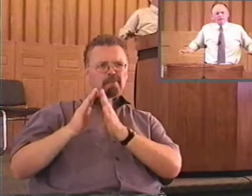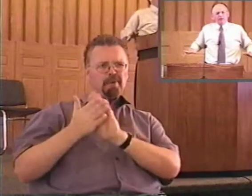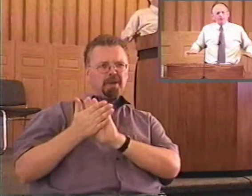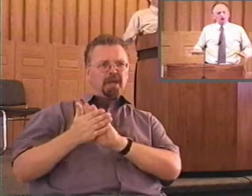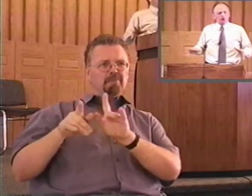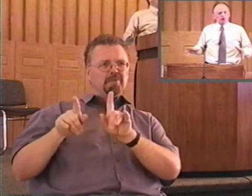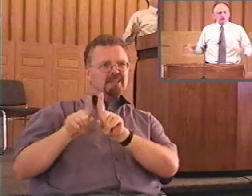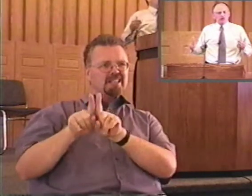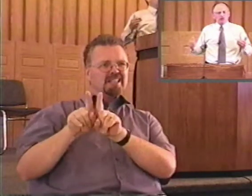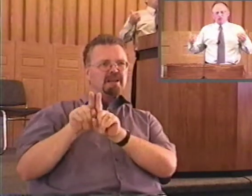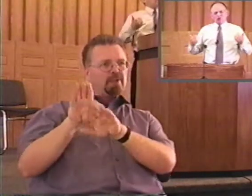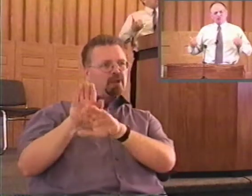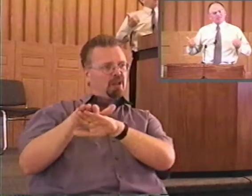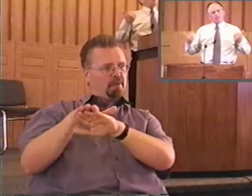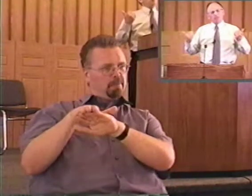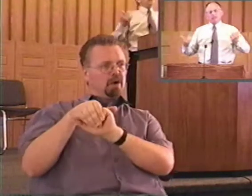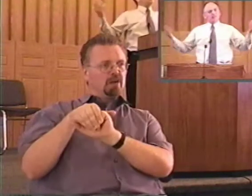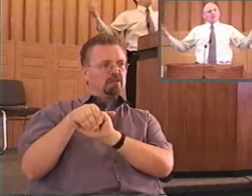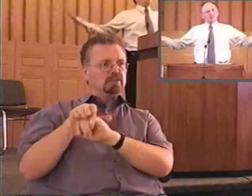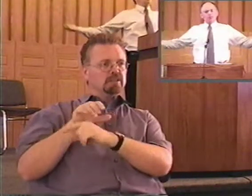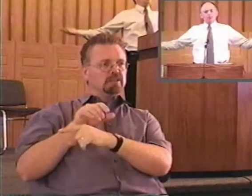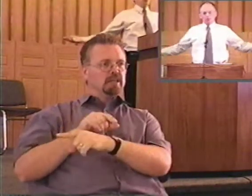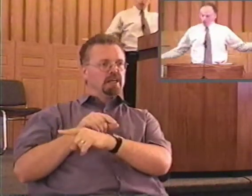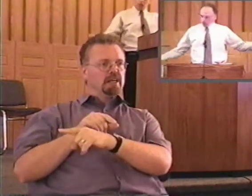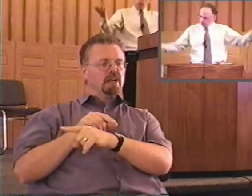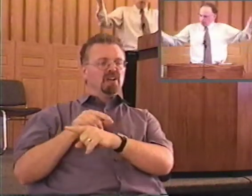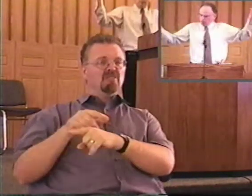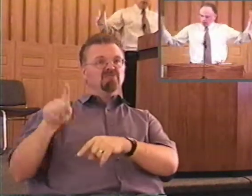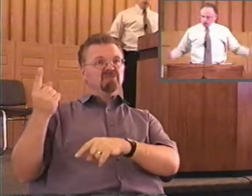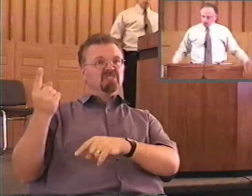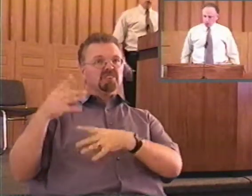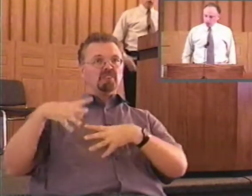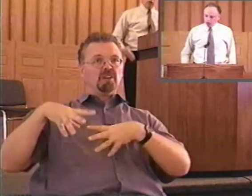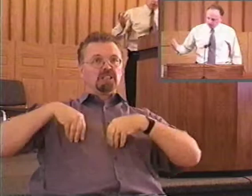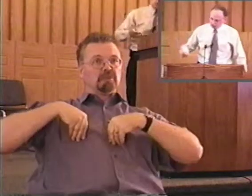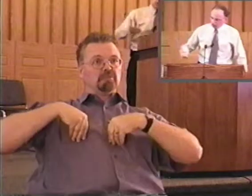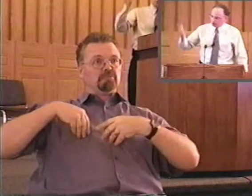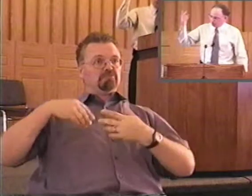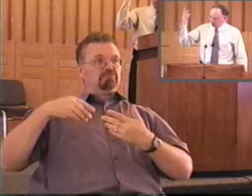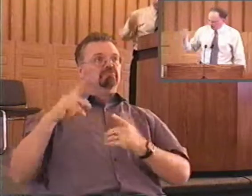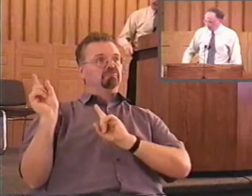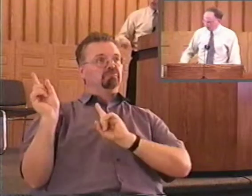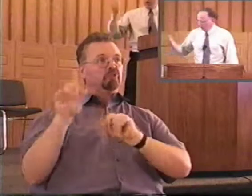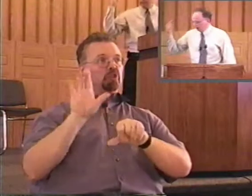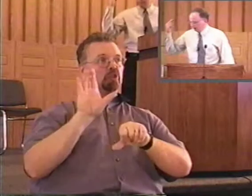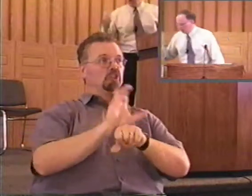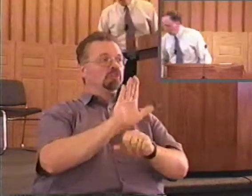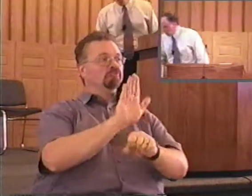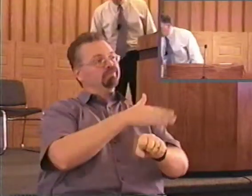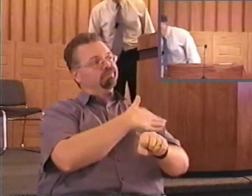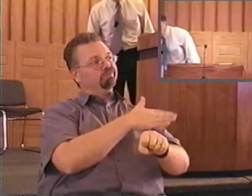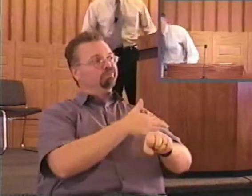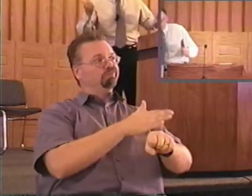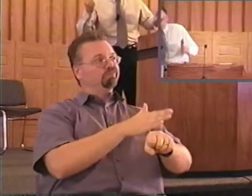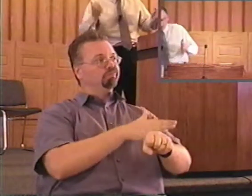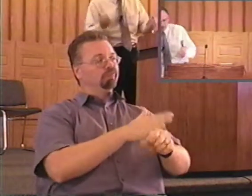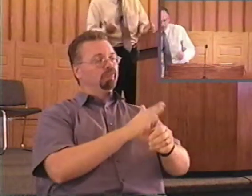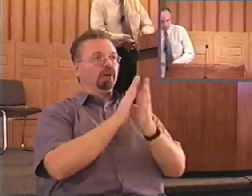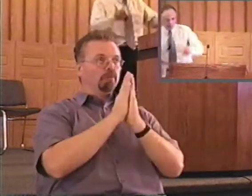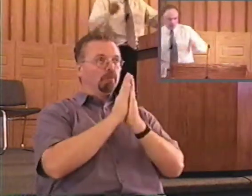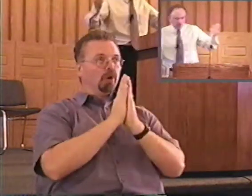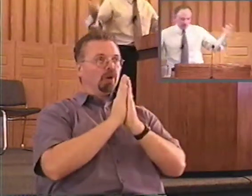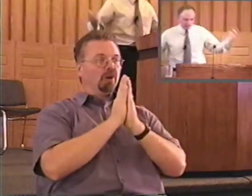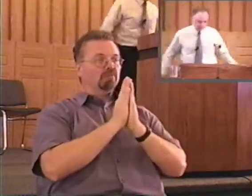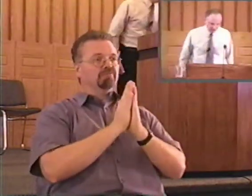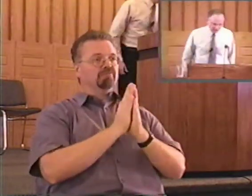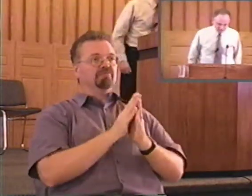it had become just a form of hypocrisy that was just simply accepted. And this is what we do. We go to church, we sing our hymns, we pray our